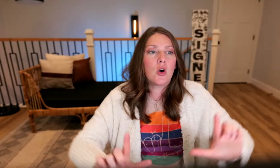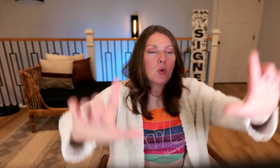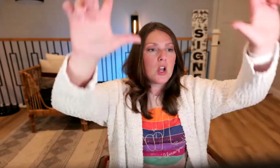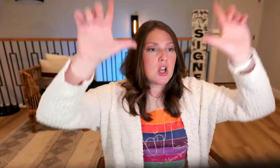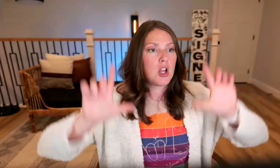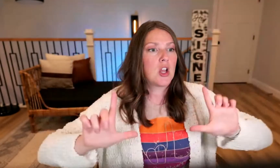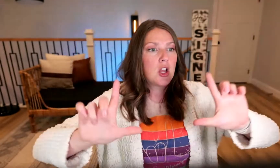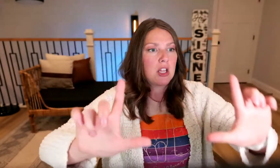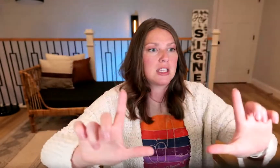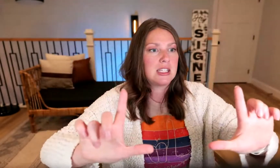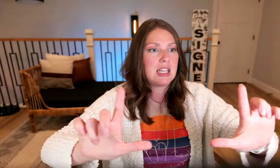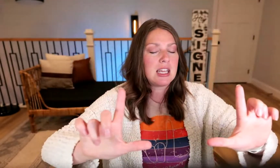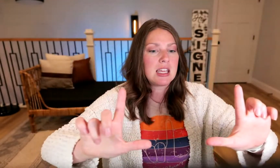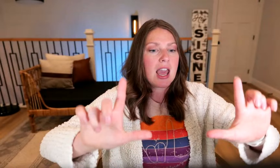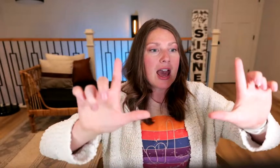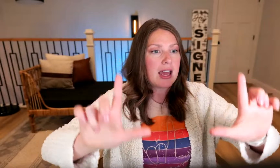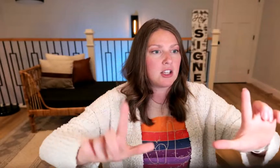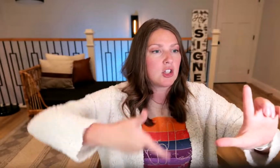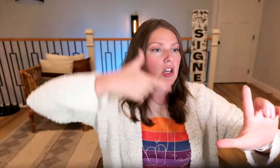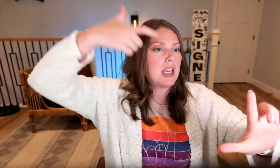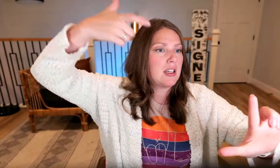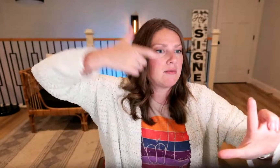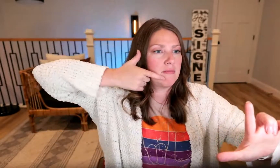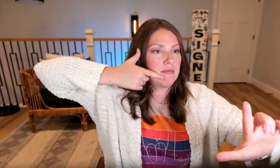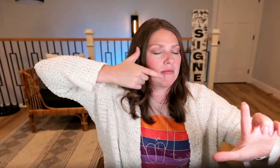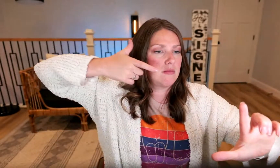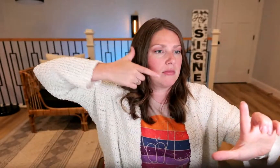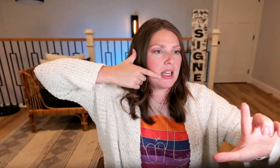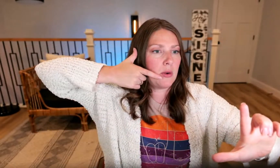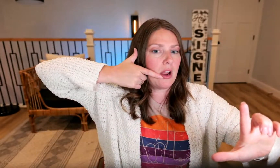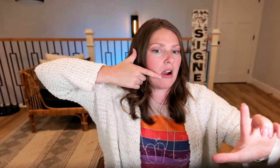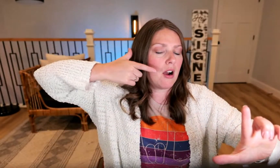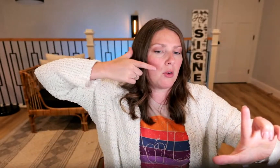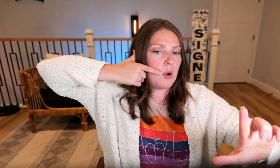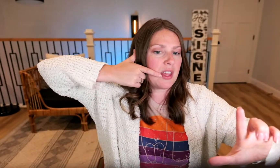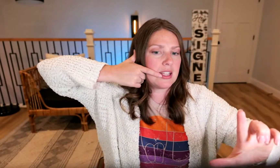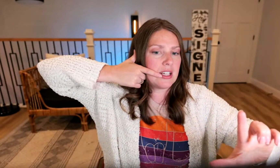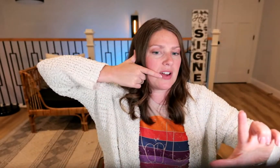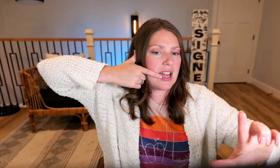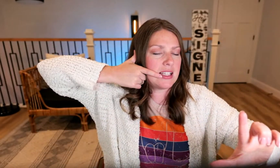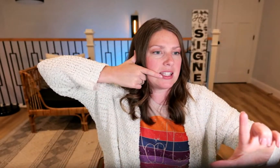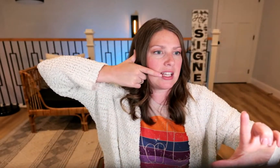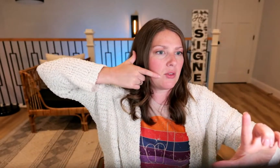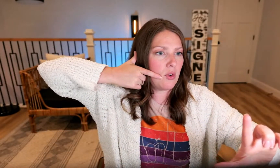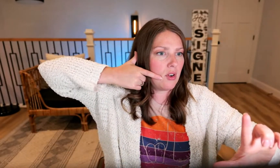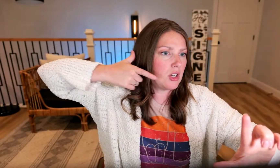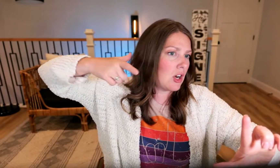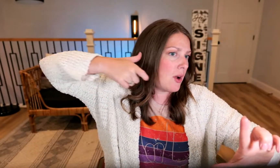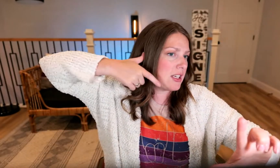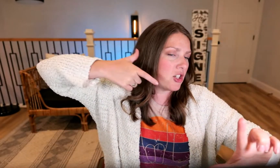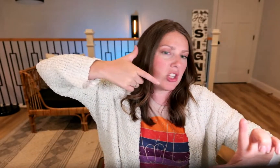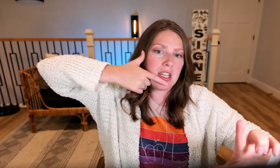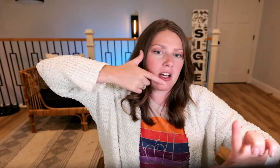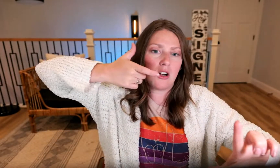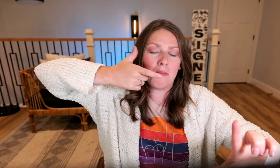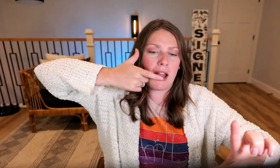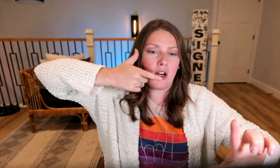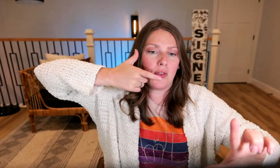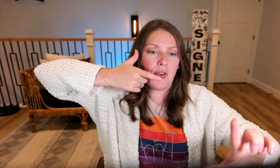So sitting at a screen, here we are with like the device, you know, attached to the ear,